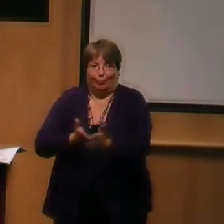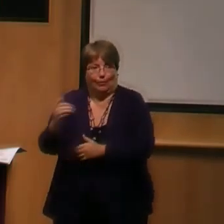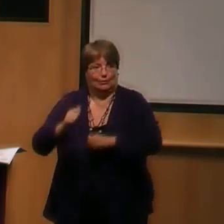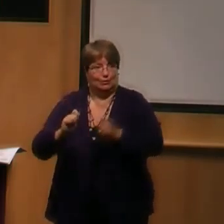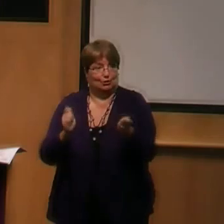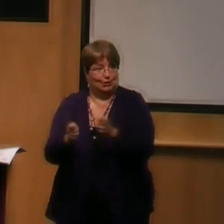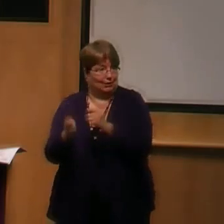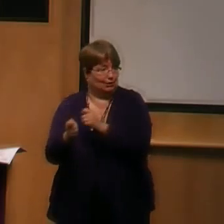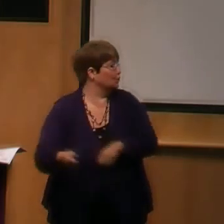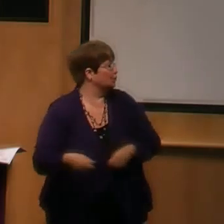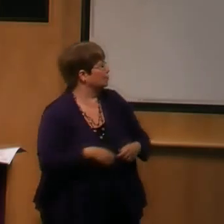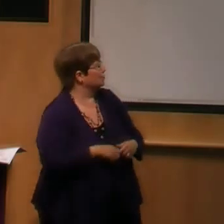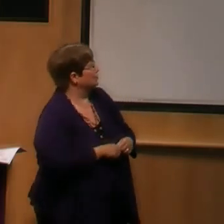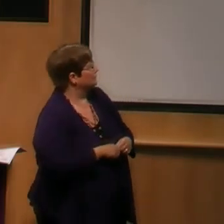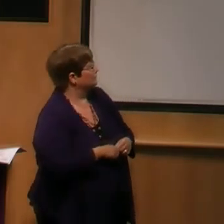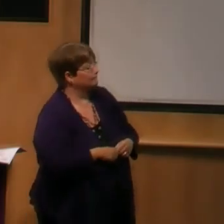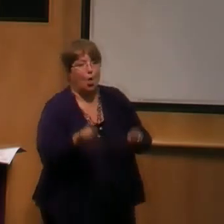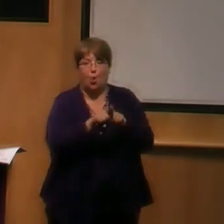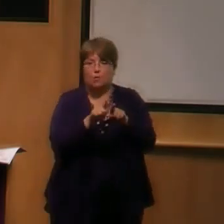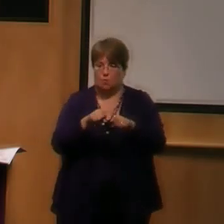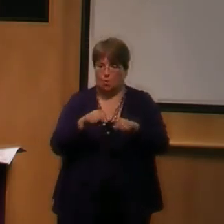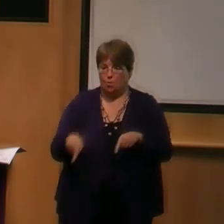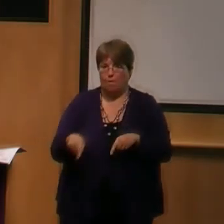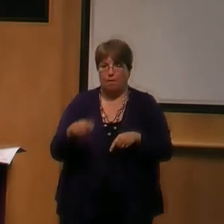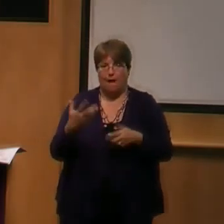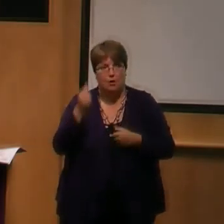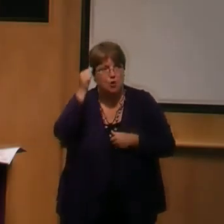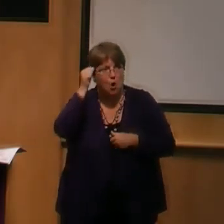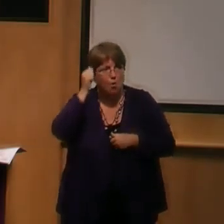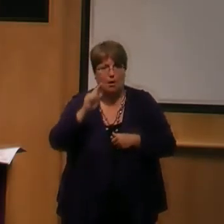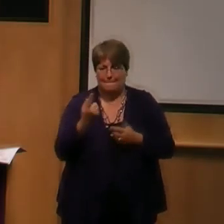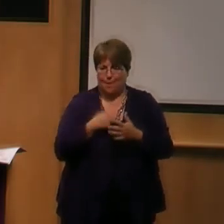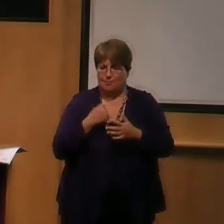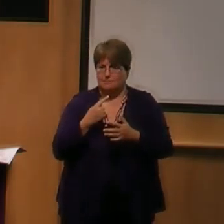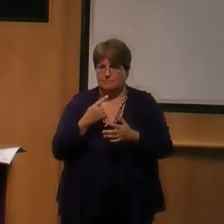We will also equip them with the skills and coping strategies to go through this period of life.